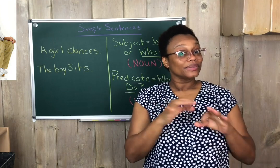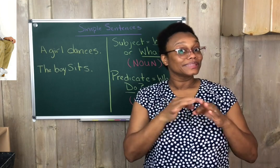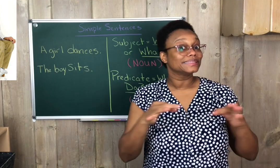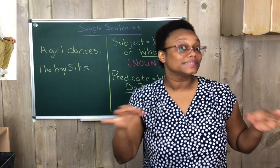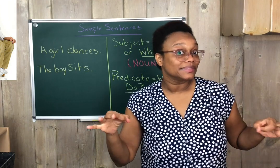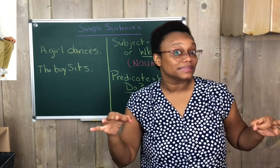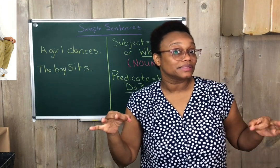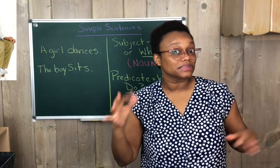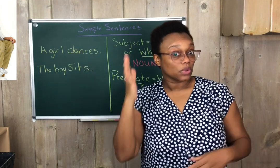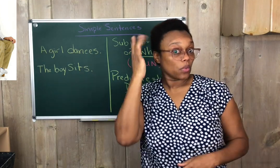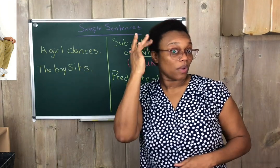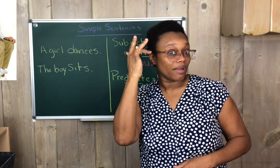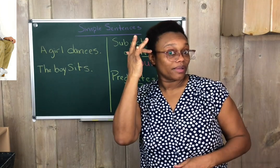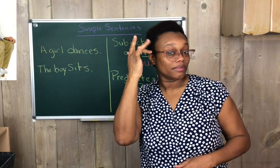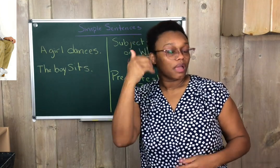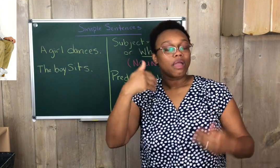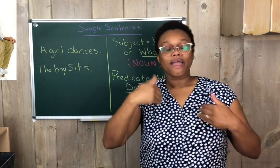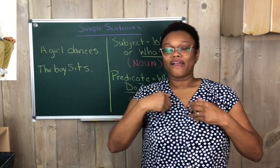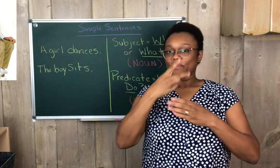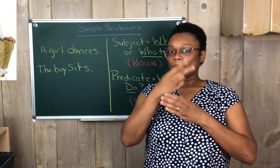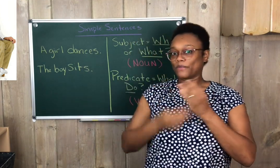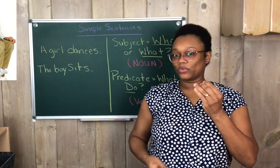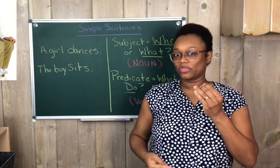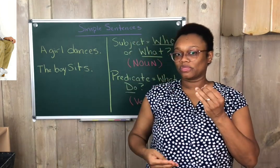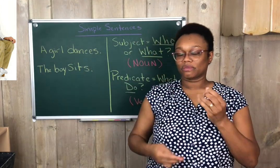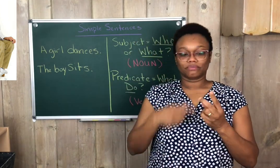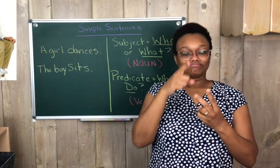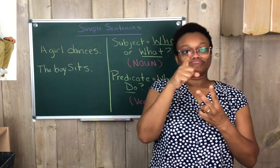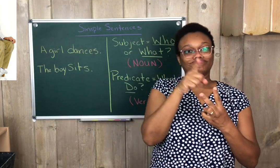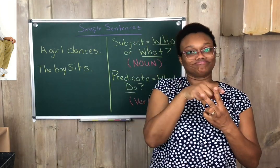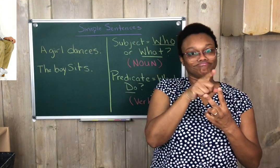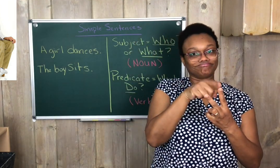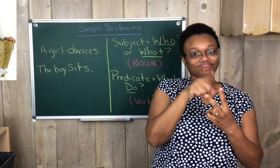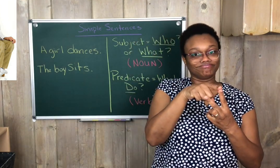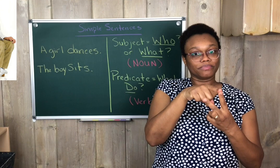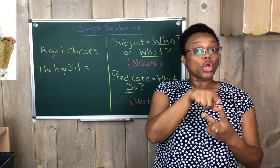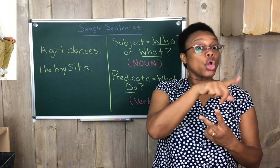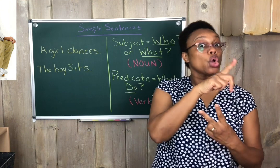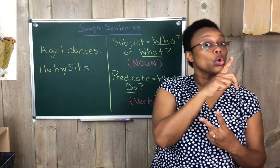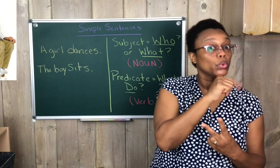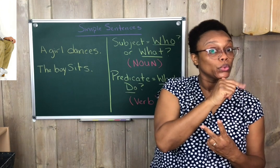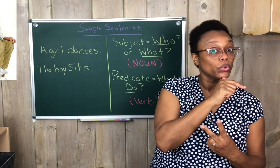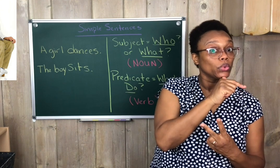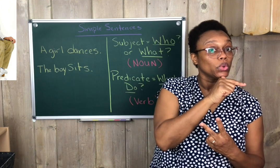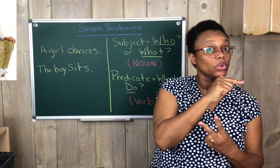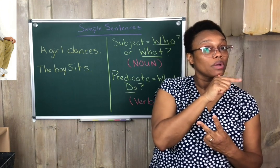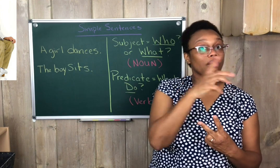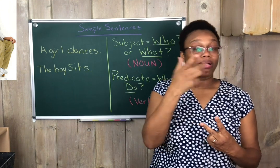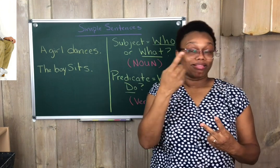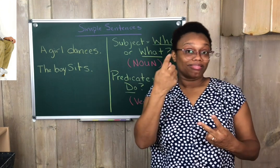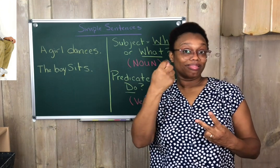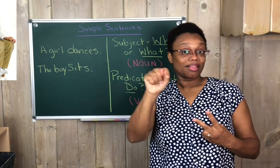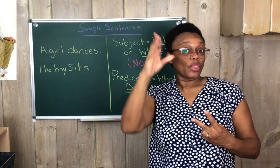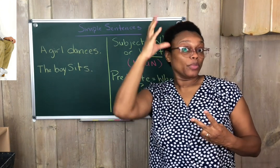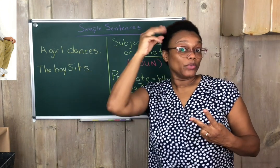Now it's a sentence. Why? Because it has both the subject, who, the